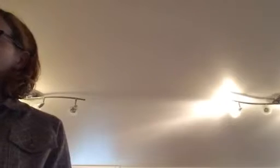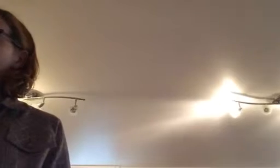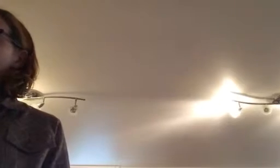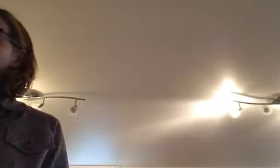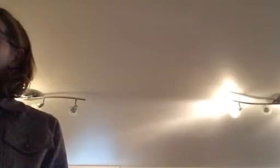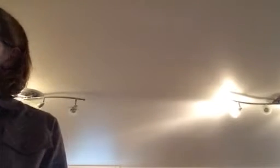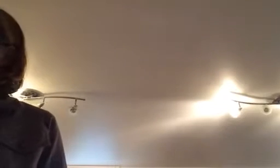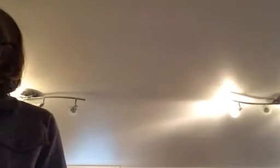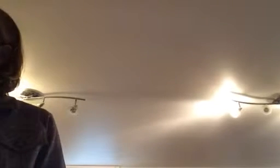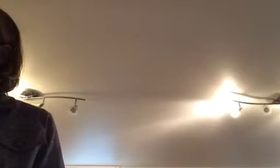Before